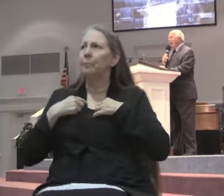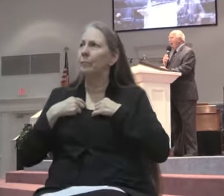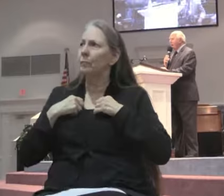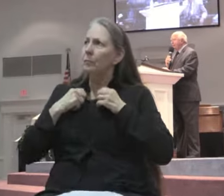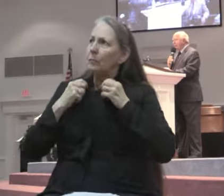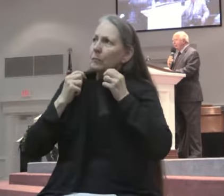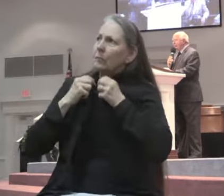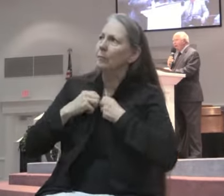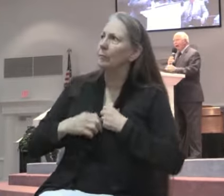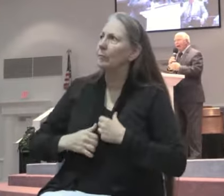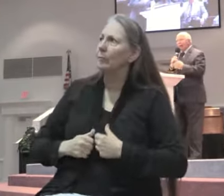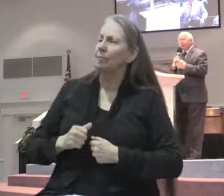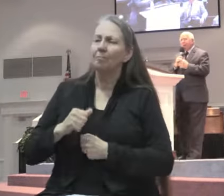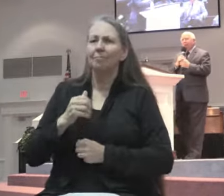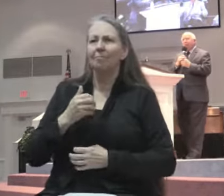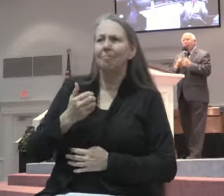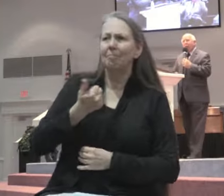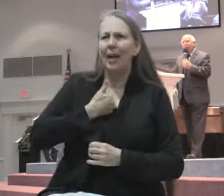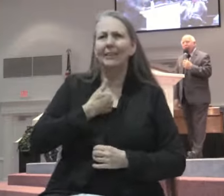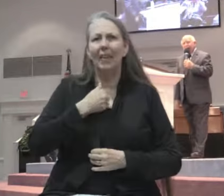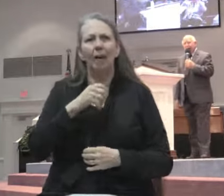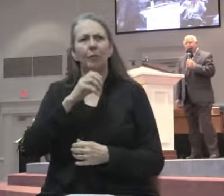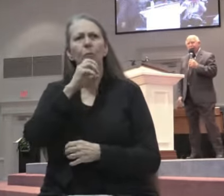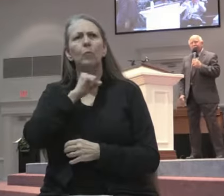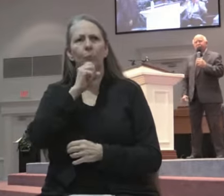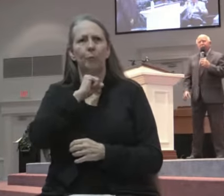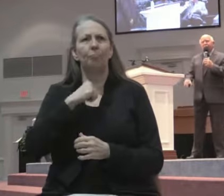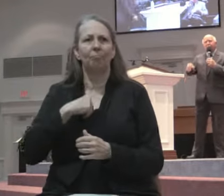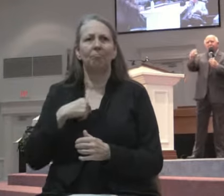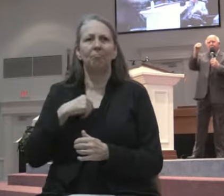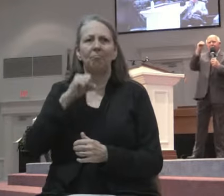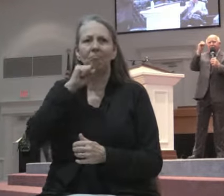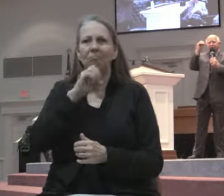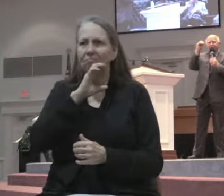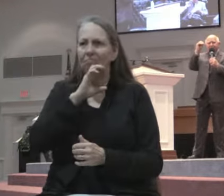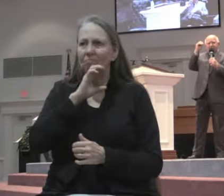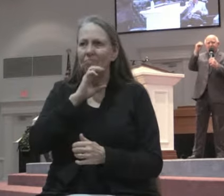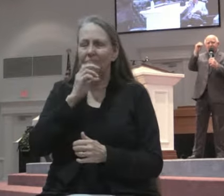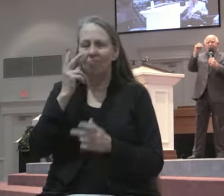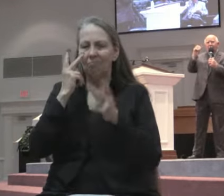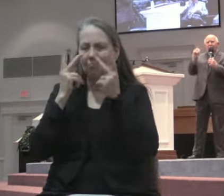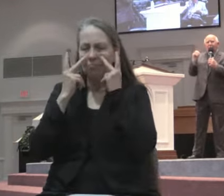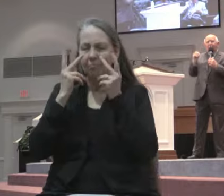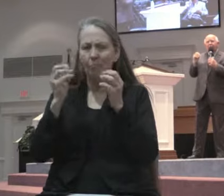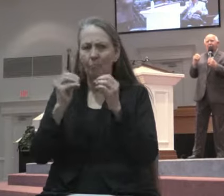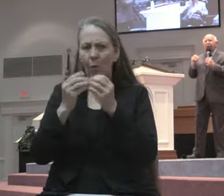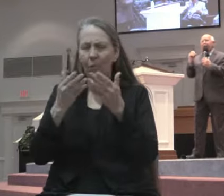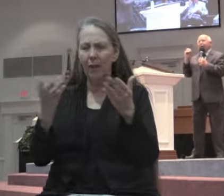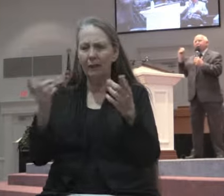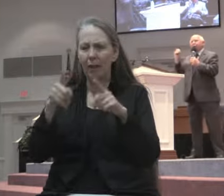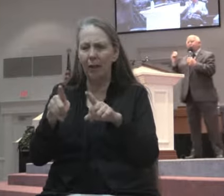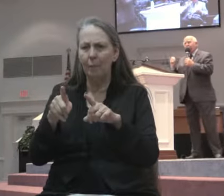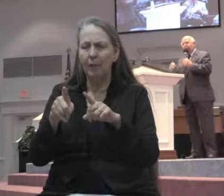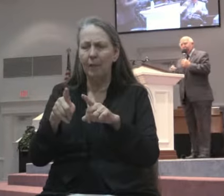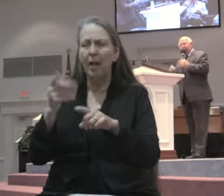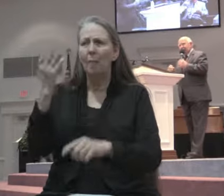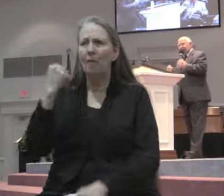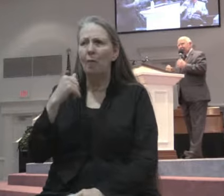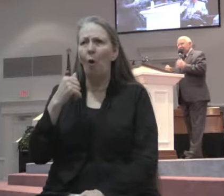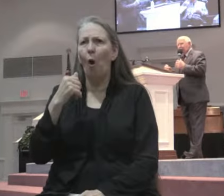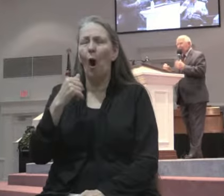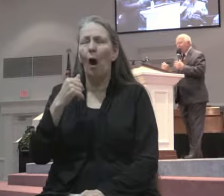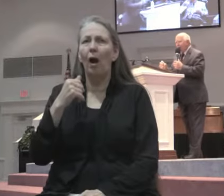of my life, I am seeing more things come to light. Things that I took for